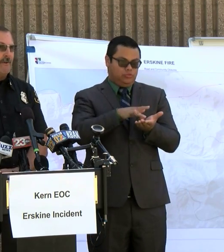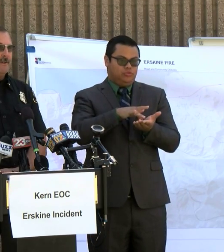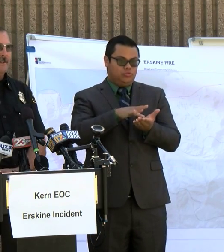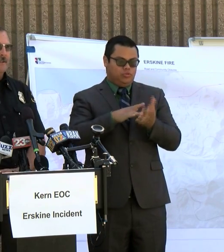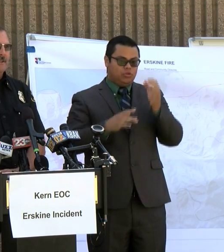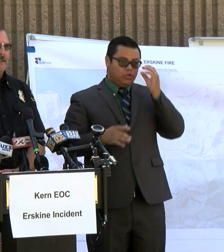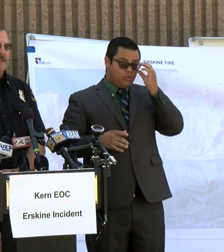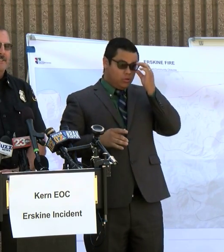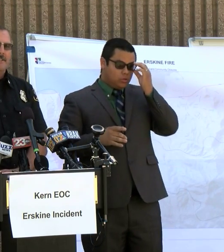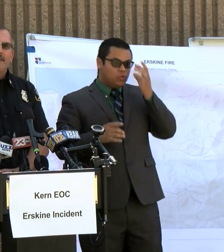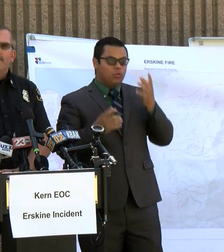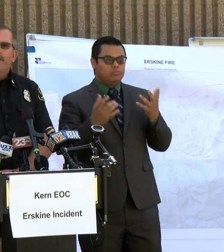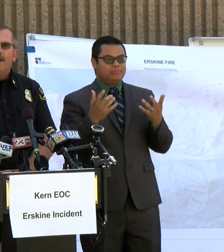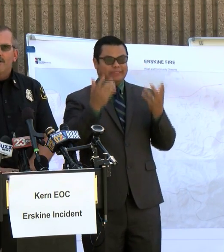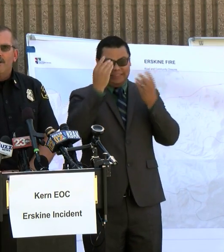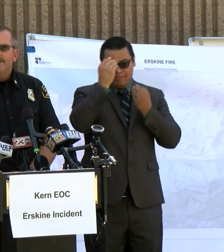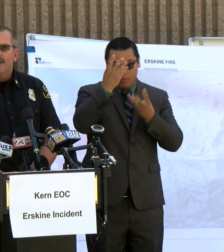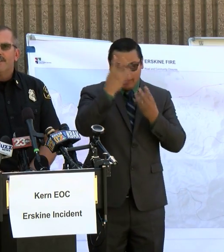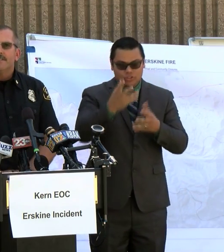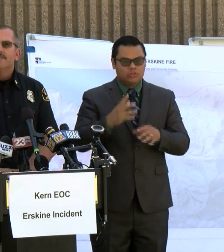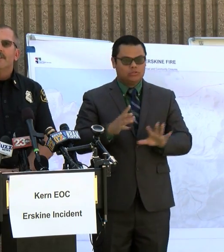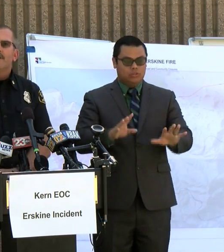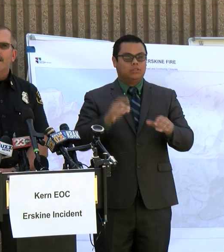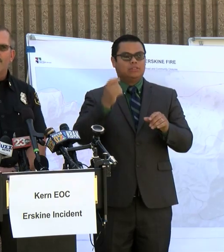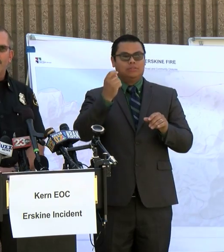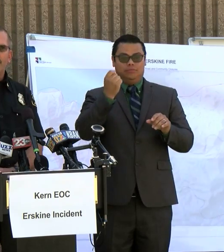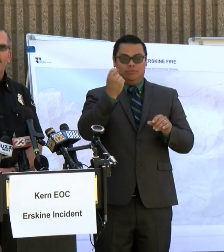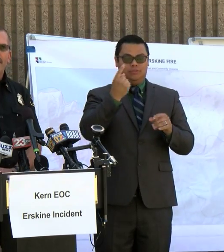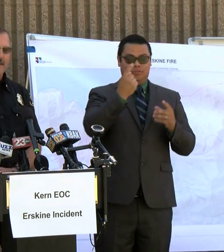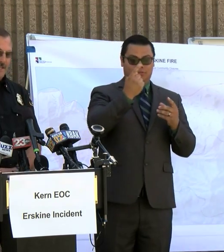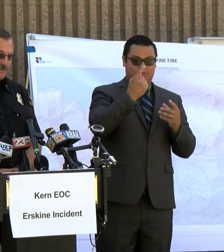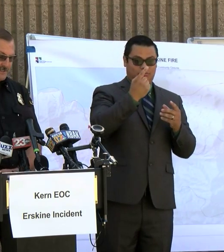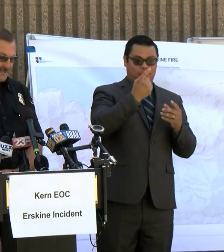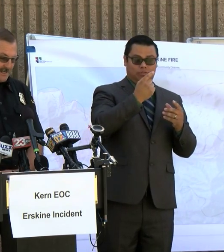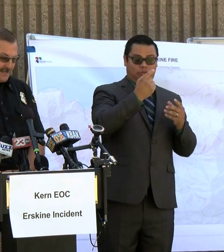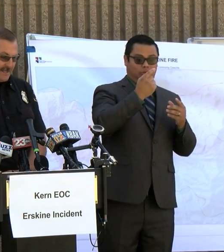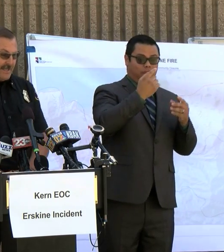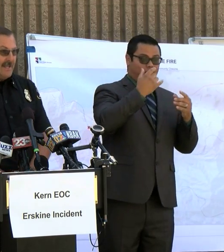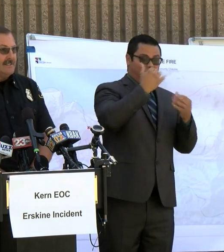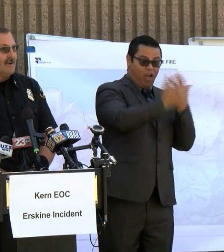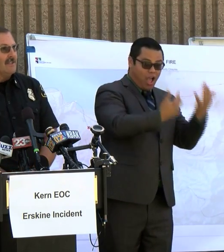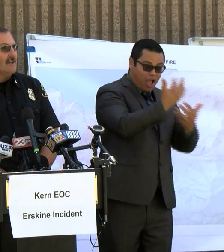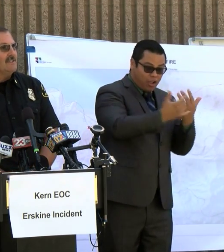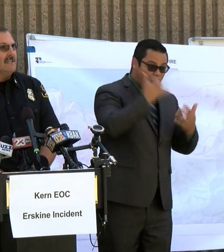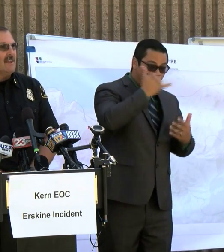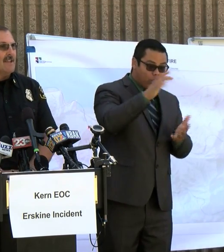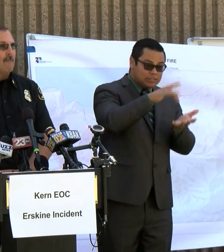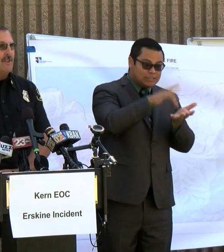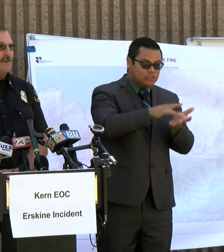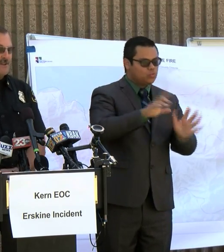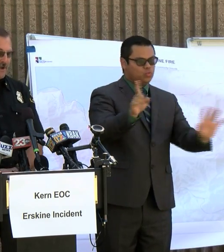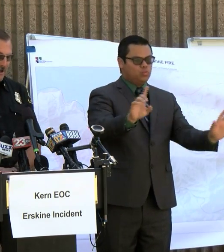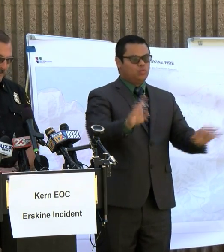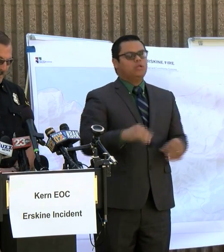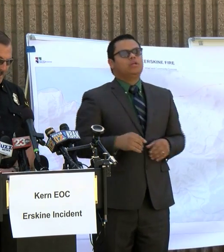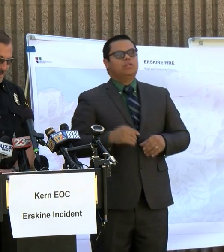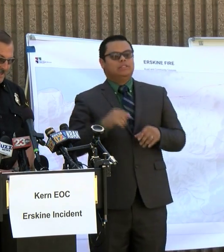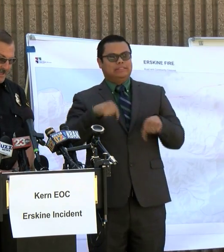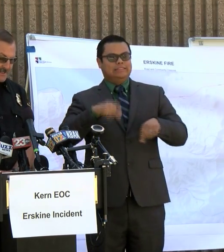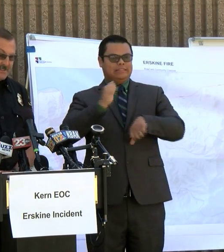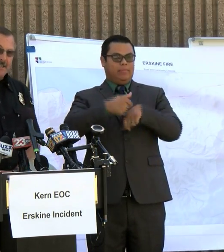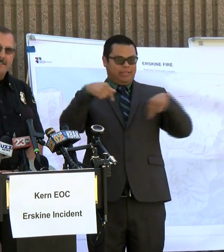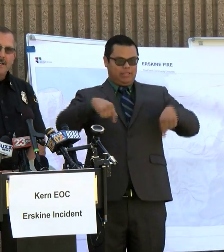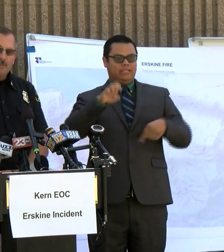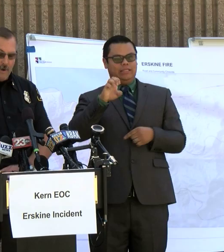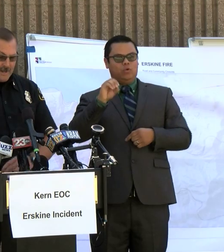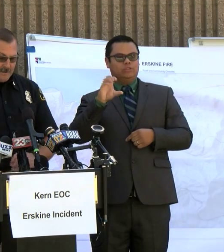recovery effort. This is not the fire call center, this is the recovery effort at the EOC. It's here at the EOC, and the number that you can call